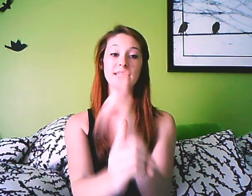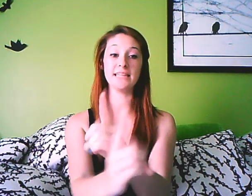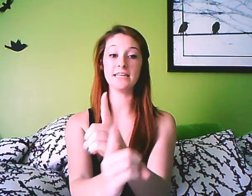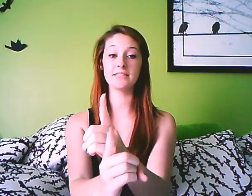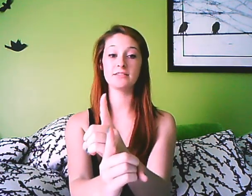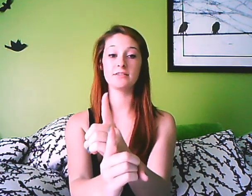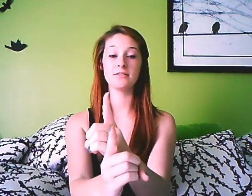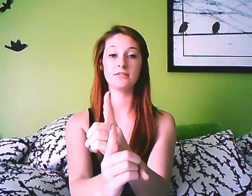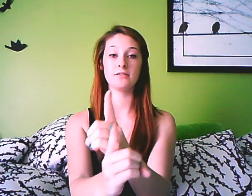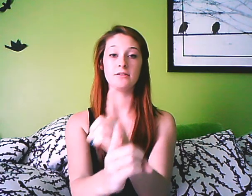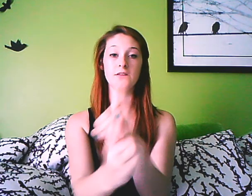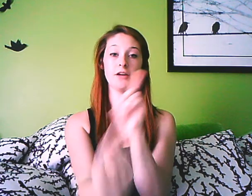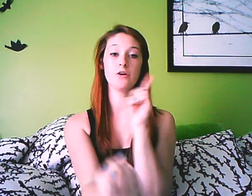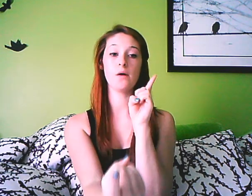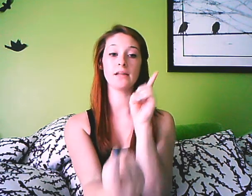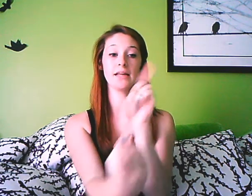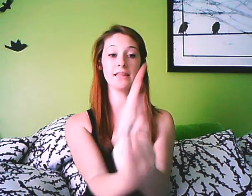this, that you're going like this.